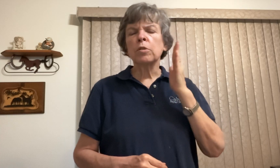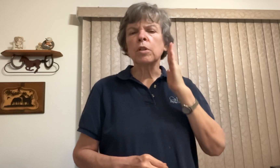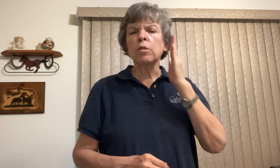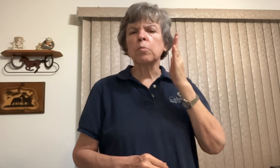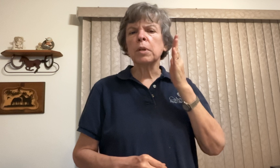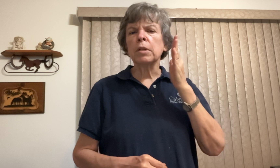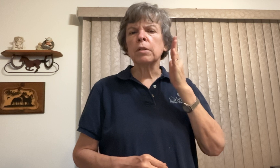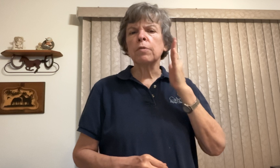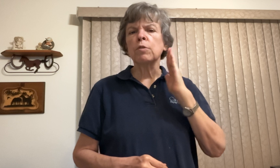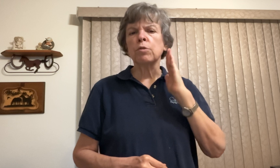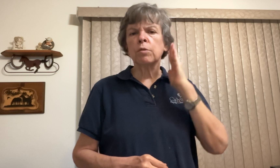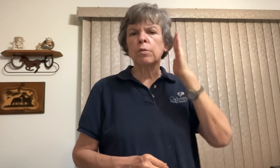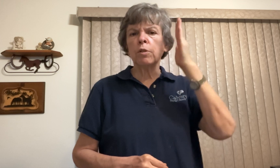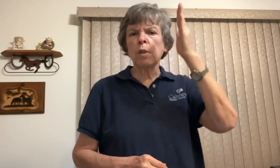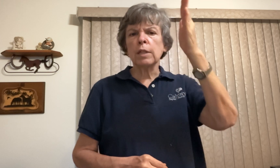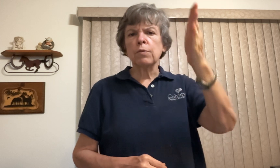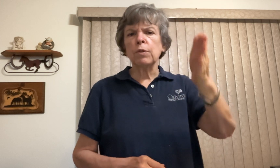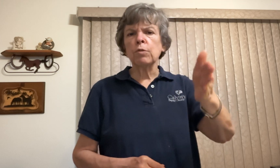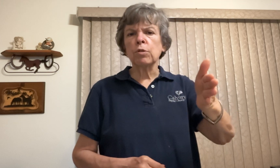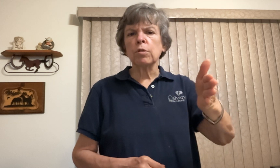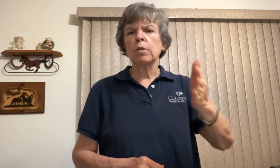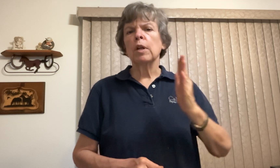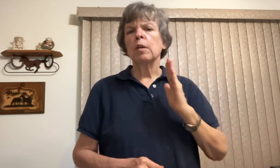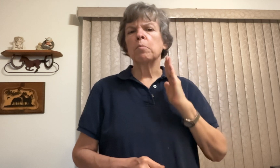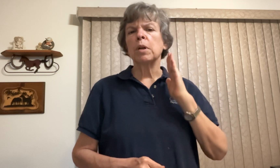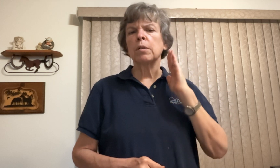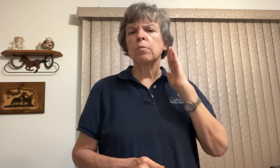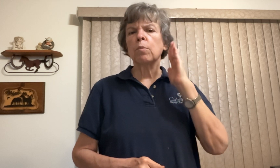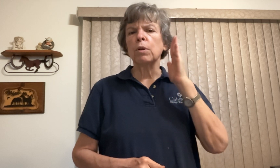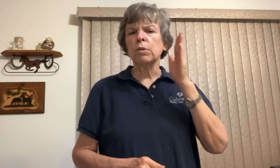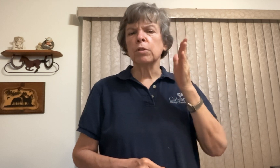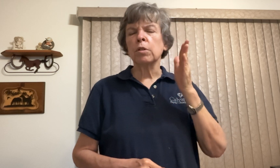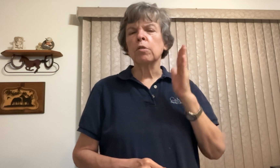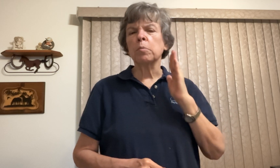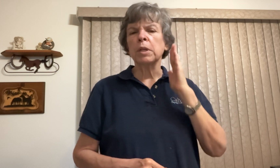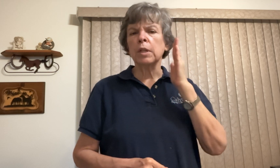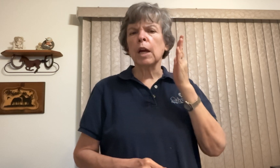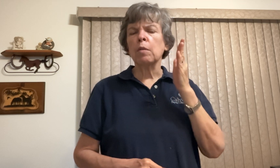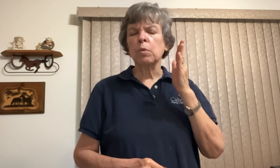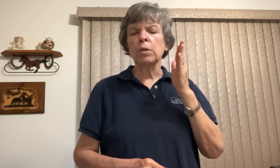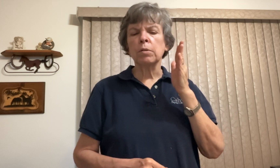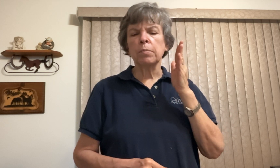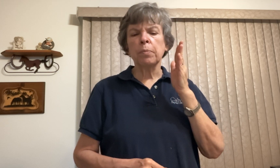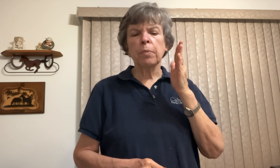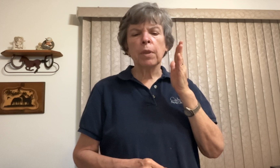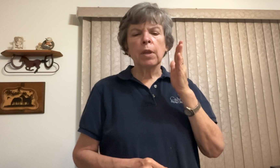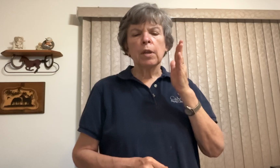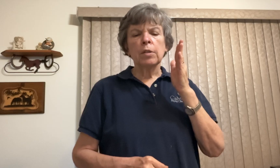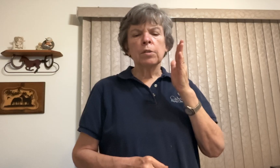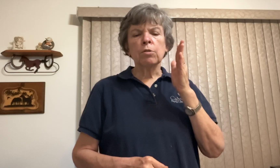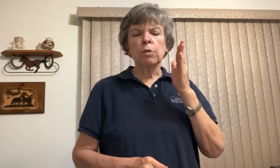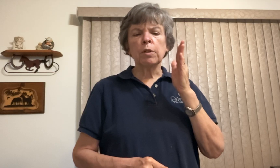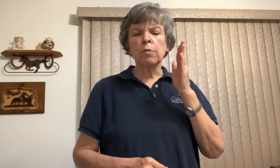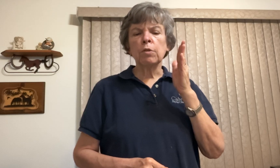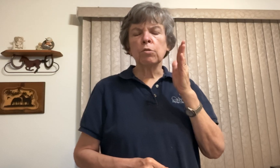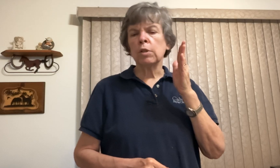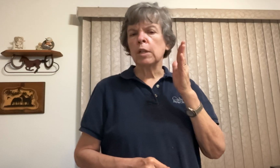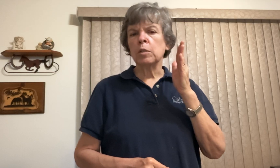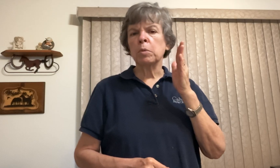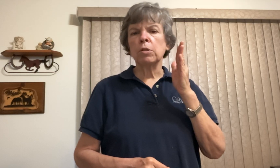a little bit into the future. That's future, but will is just a little bit. I will. So showing the future tense, but you can